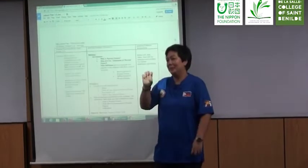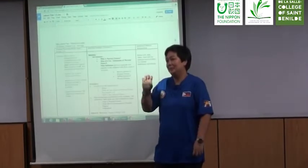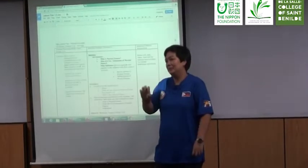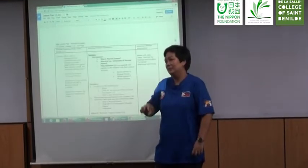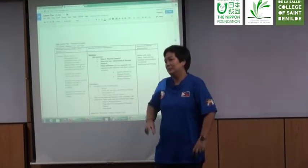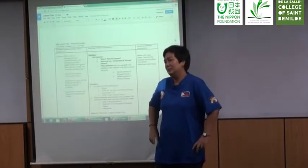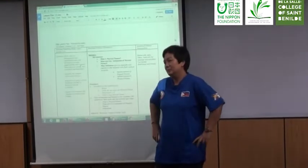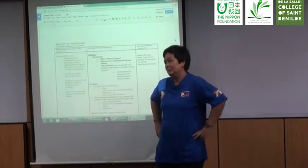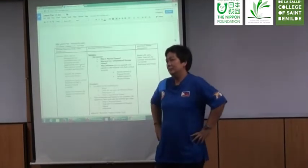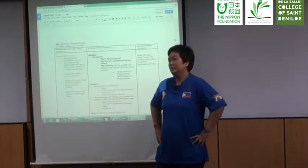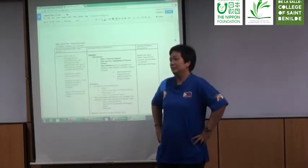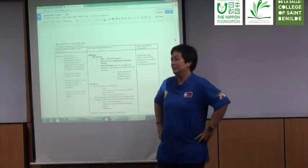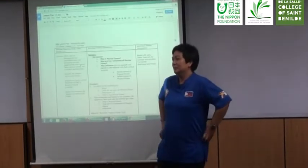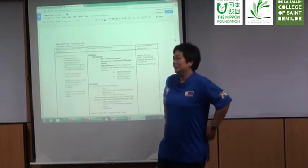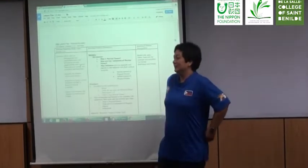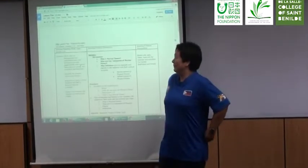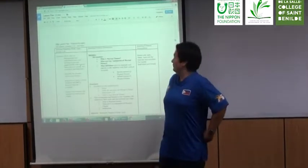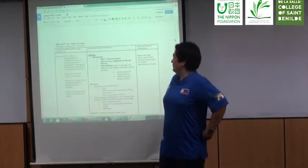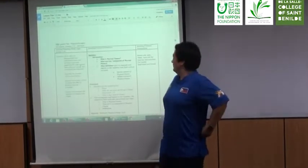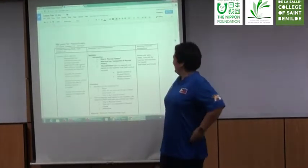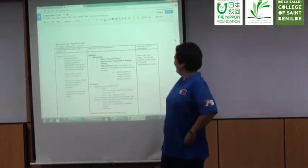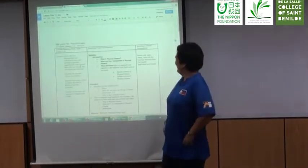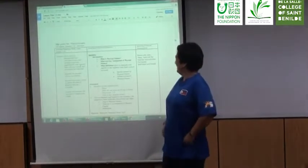Is our lesson plan for